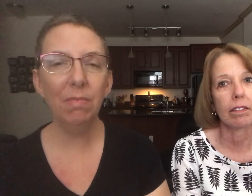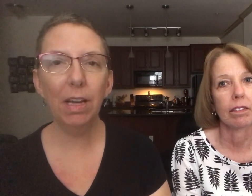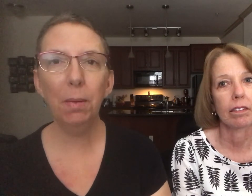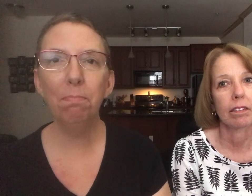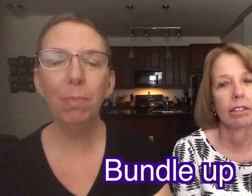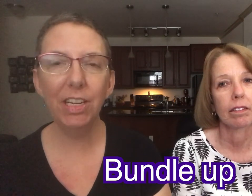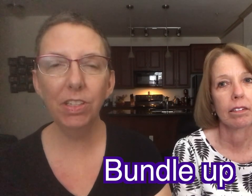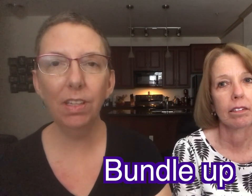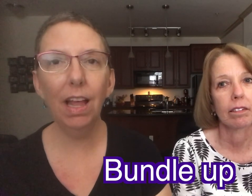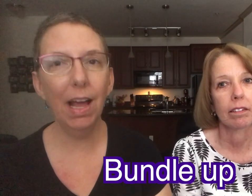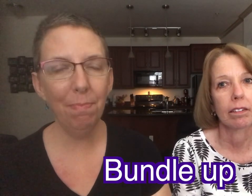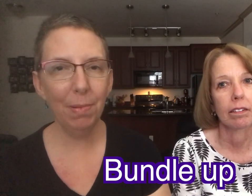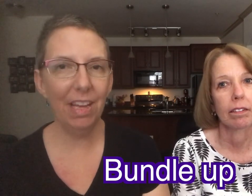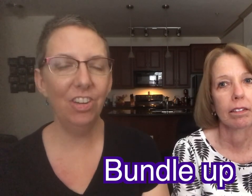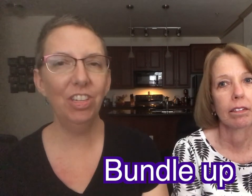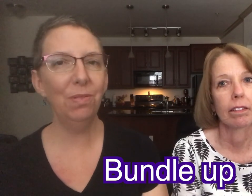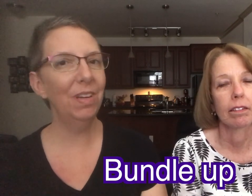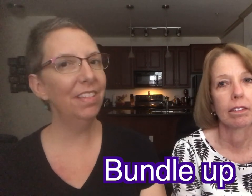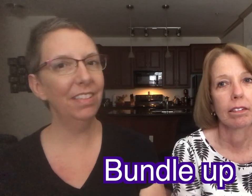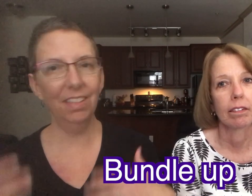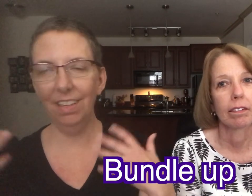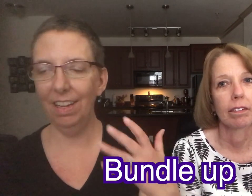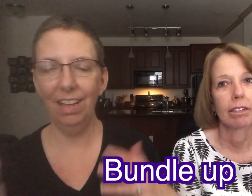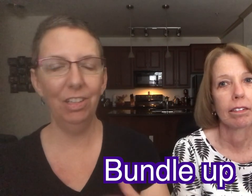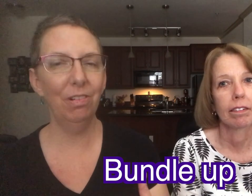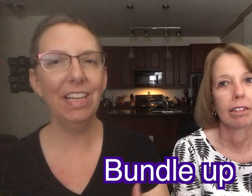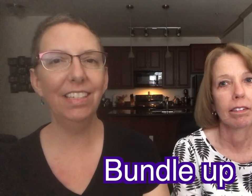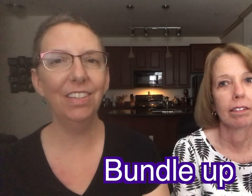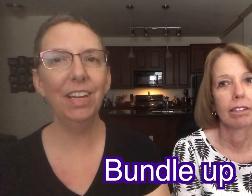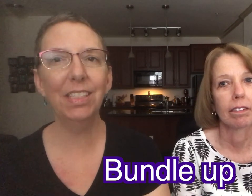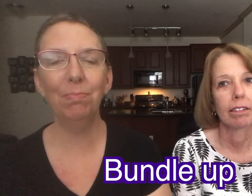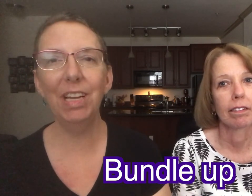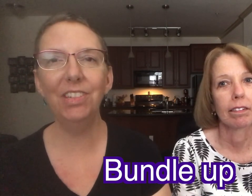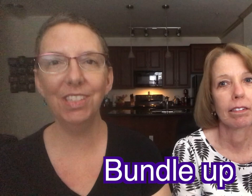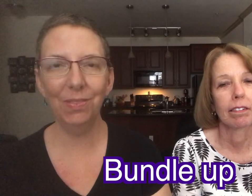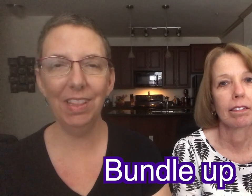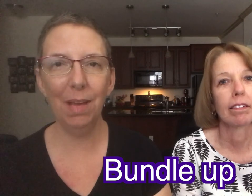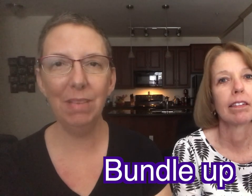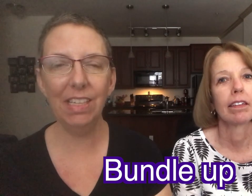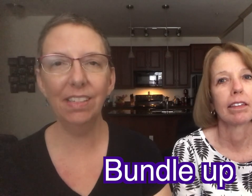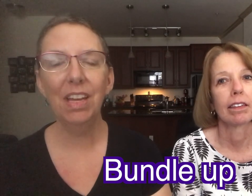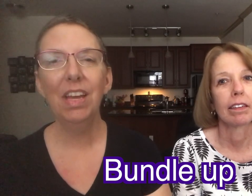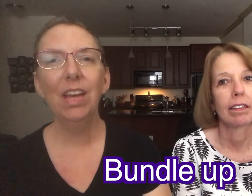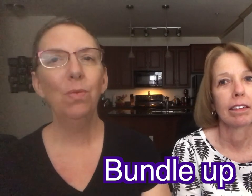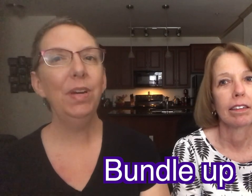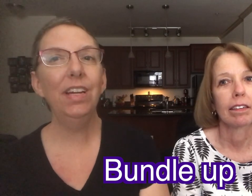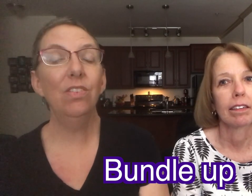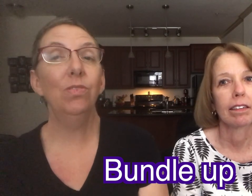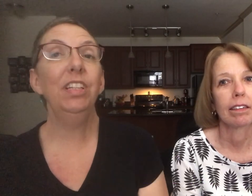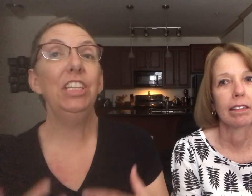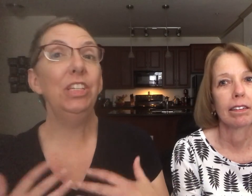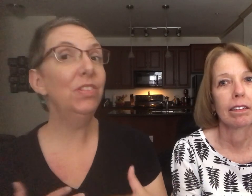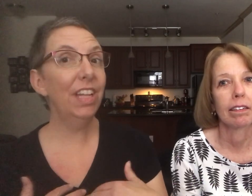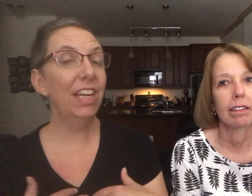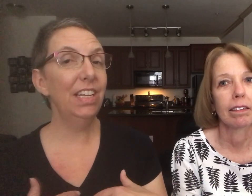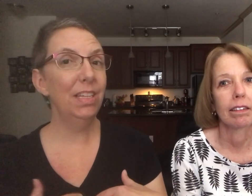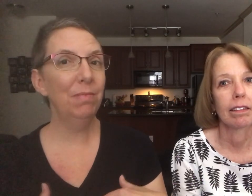there, bundle up, and she was great to explain to us what that means. We don't really use that idiom here